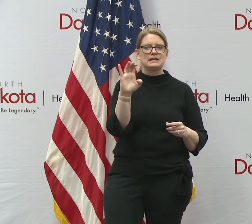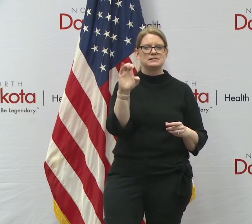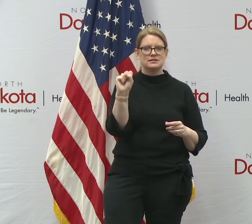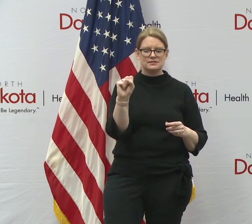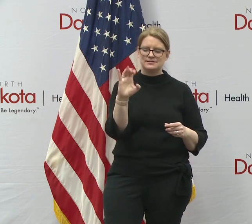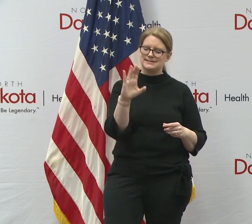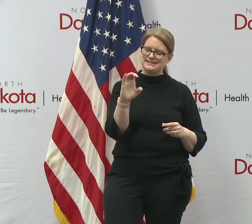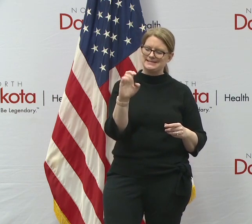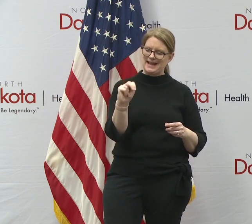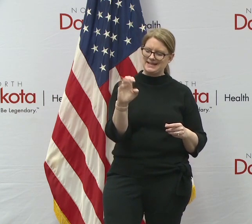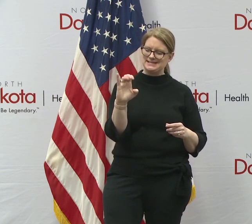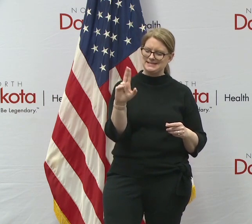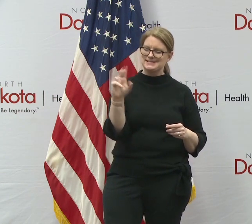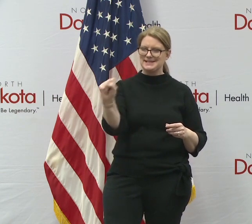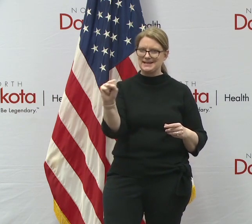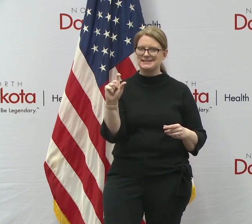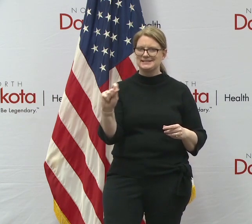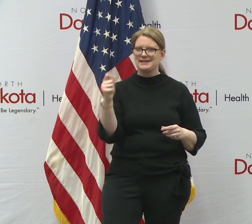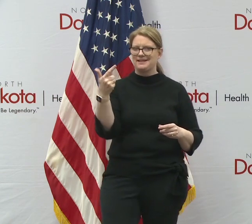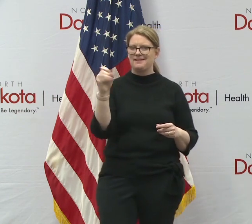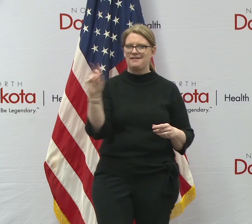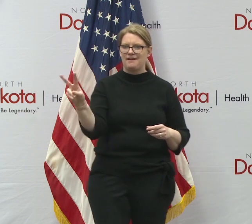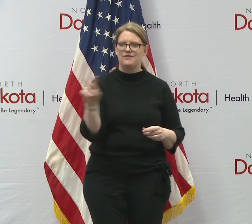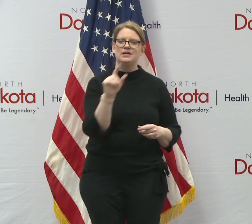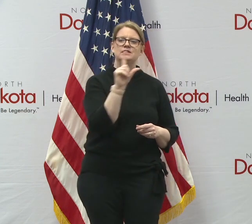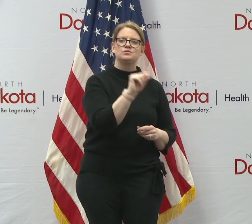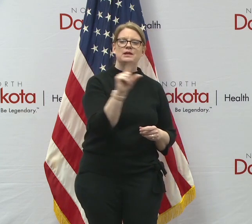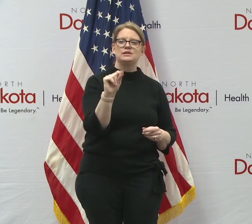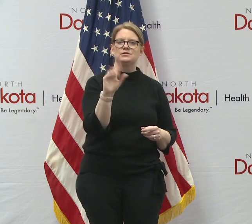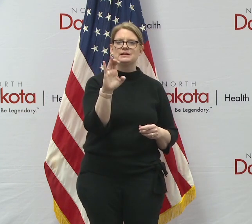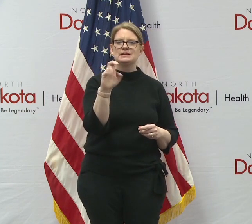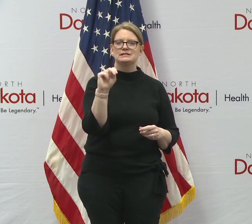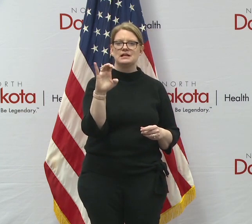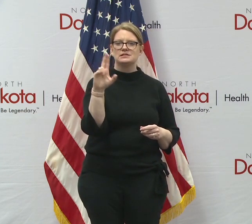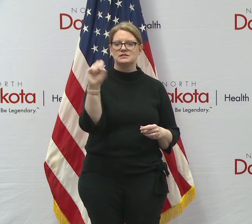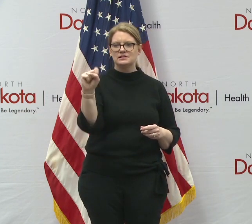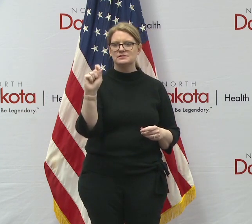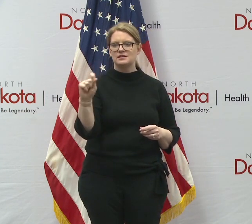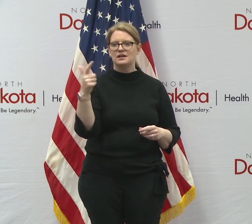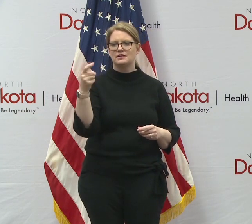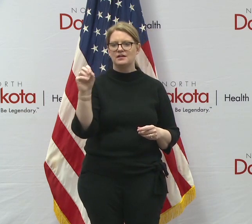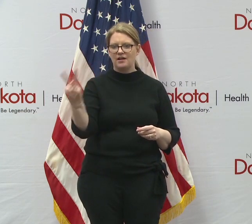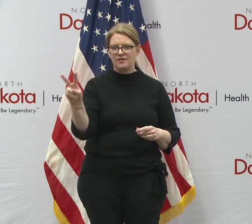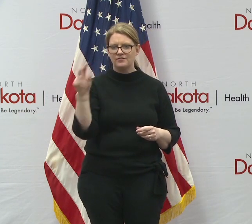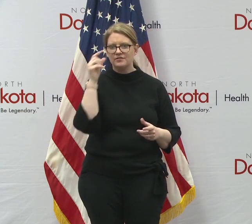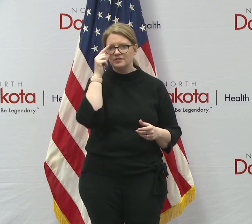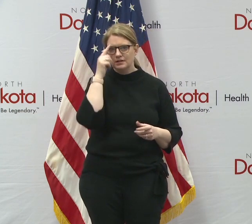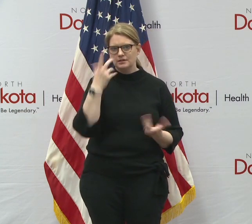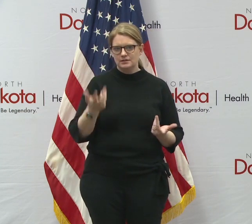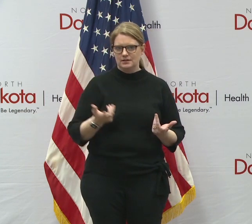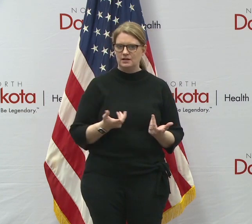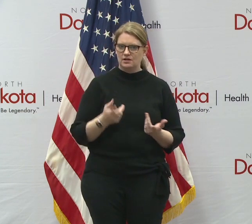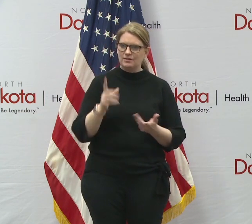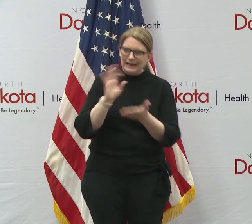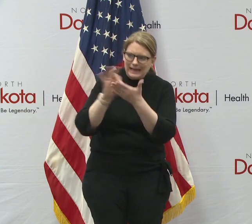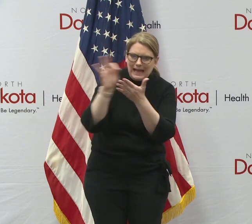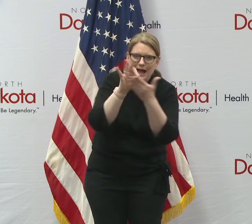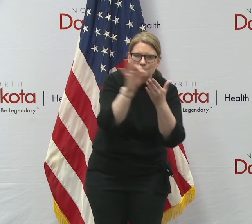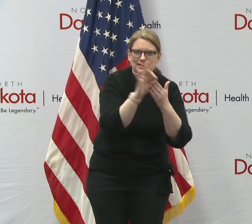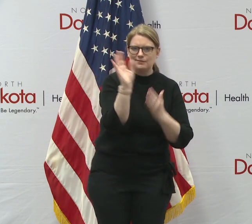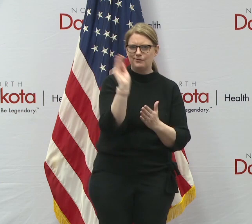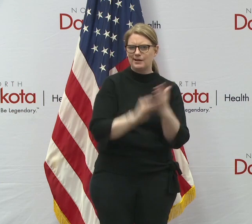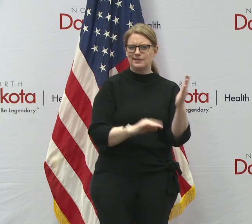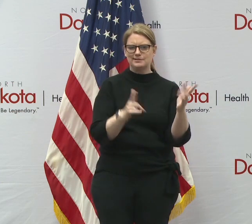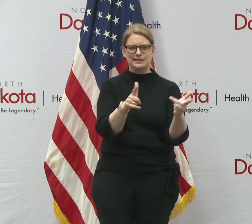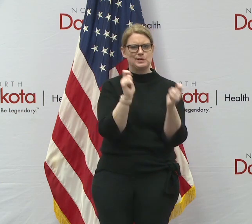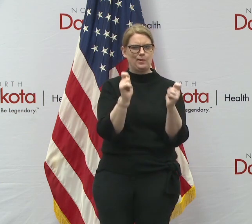2020census.gov is where you need to go. 2020census.gov. If you're in North Dakota, you count. Go out there and be counted. Fill out the form. It's quick.